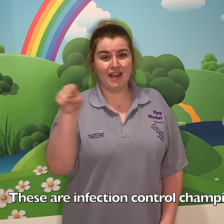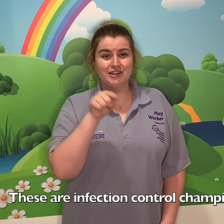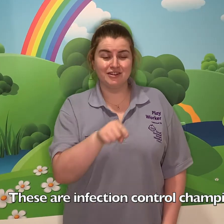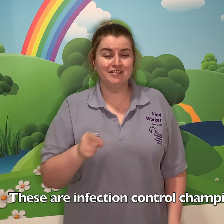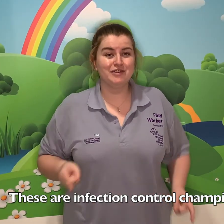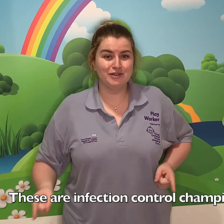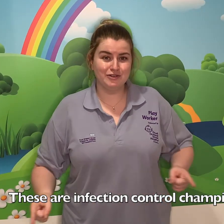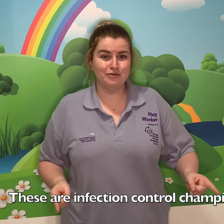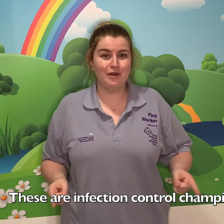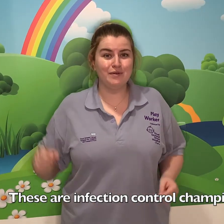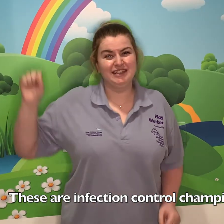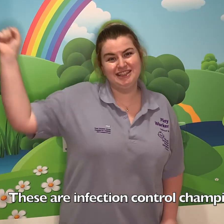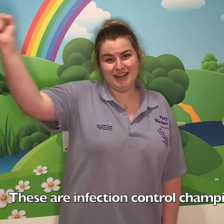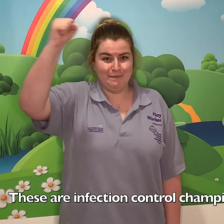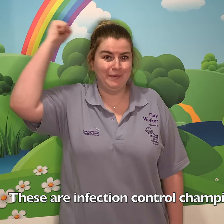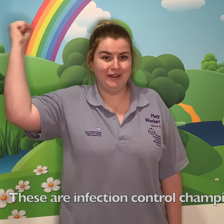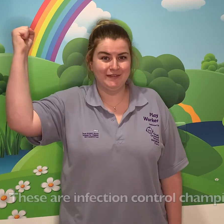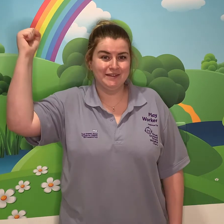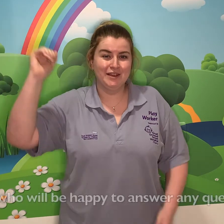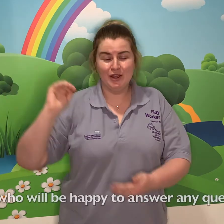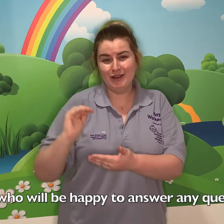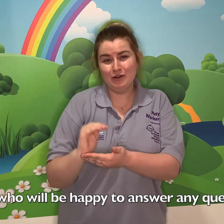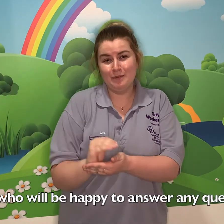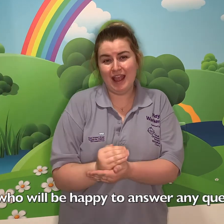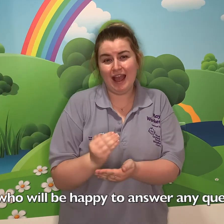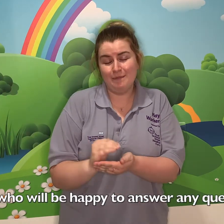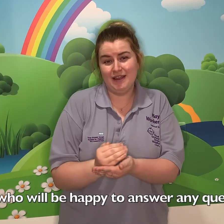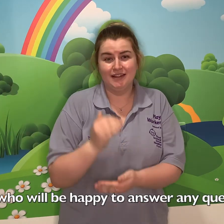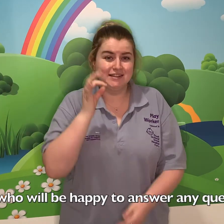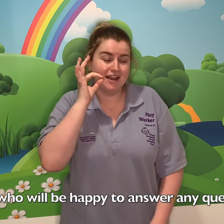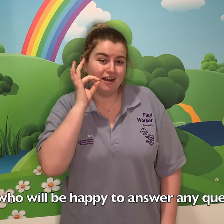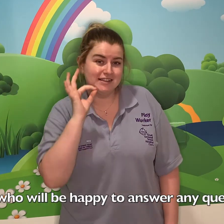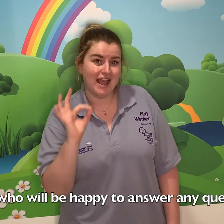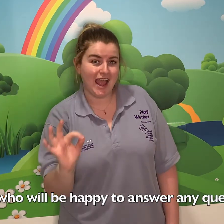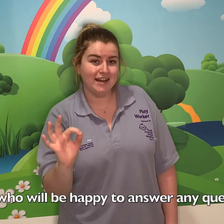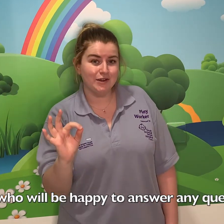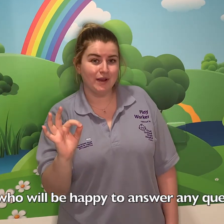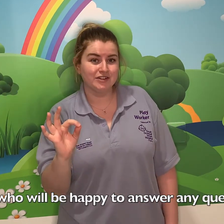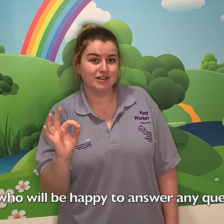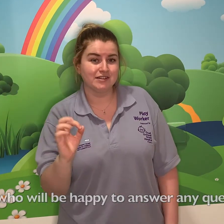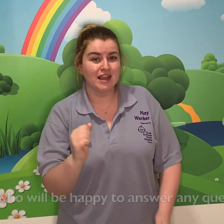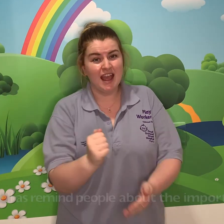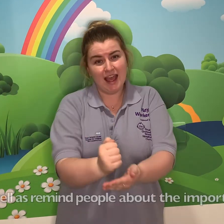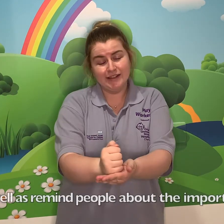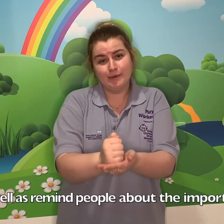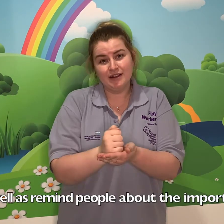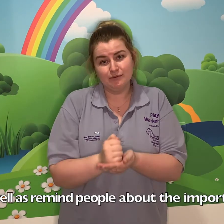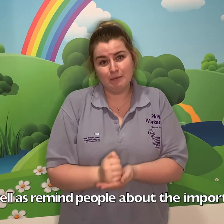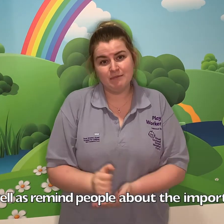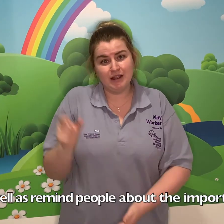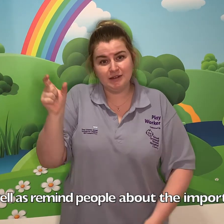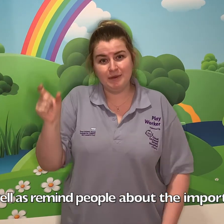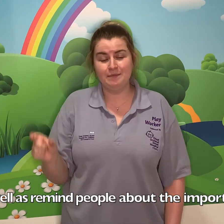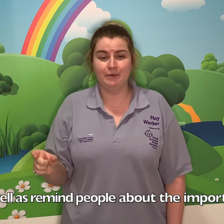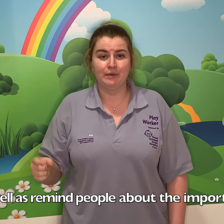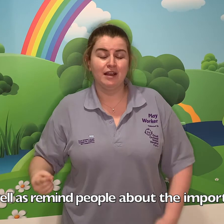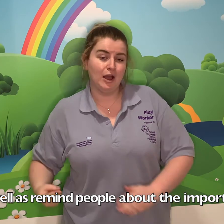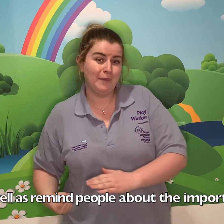infection control champions who will be happy to answer any questions as well as remind people about